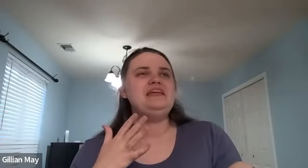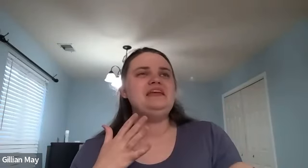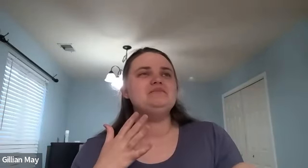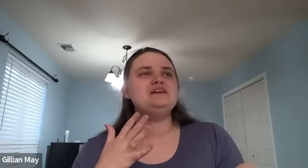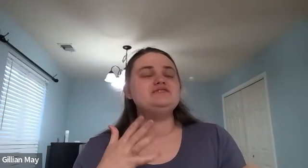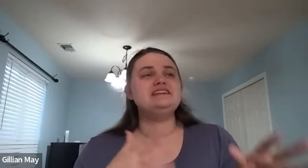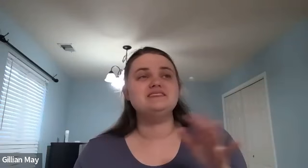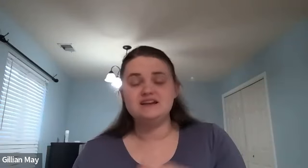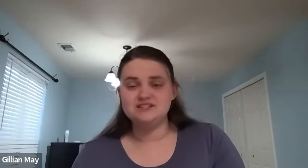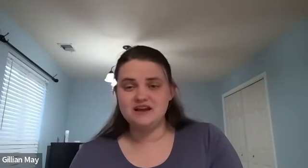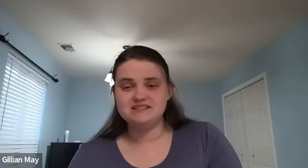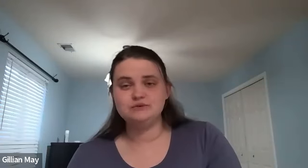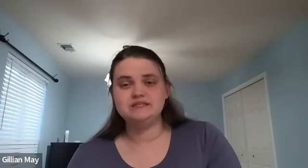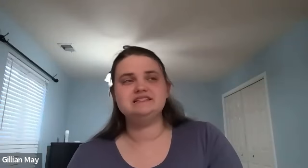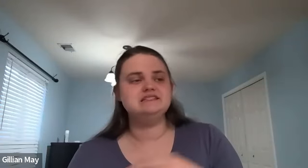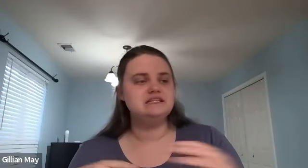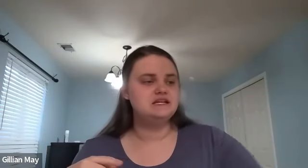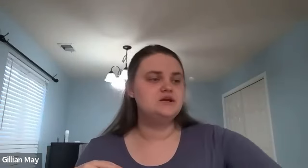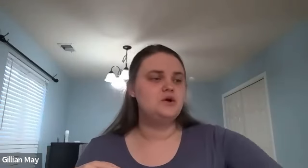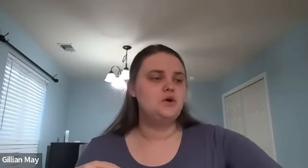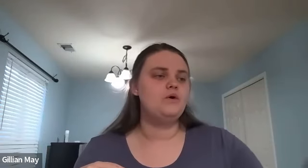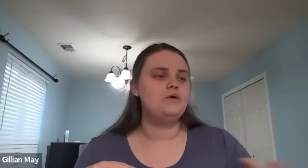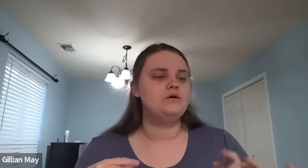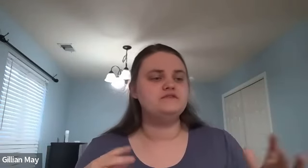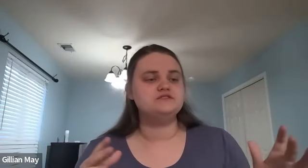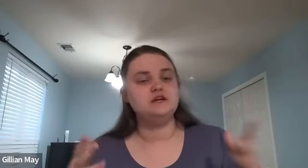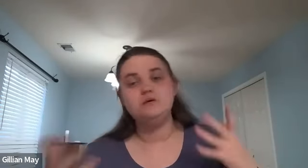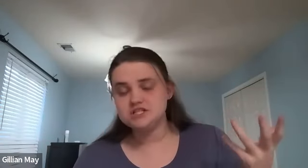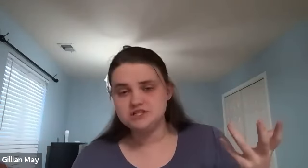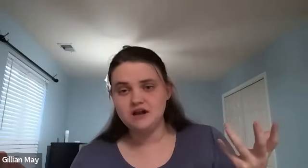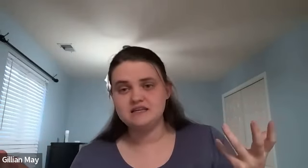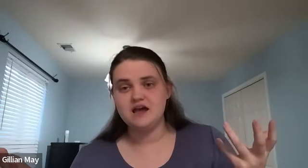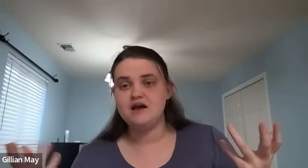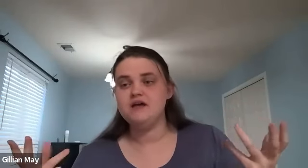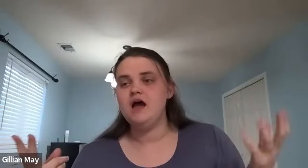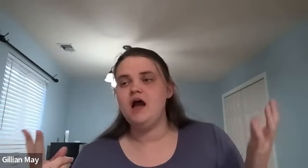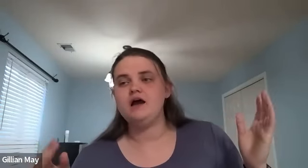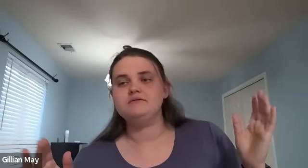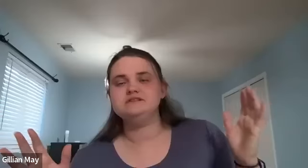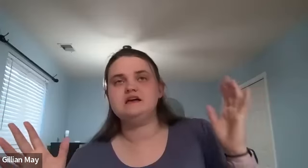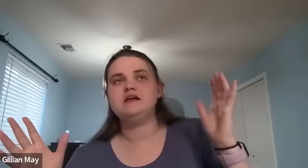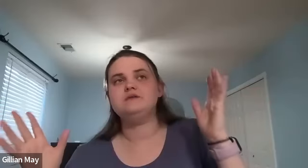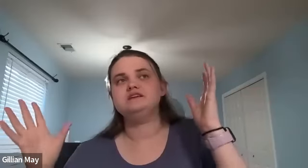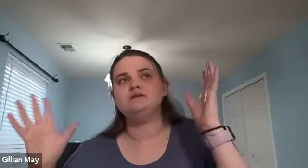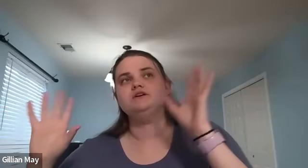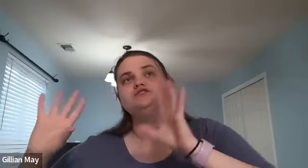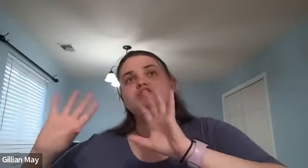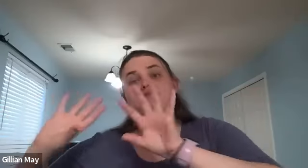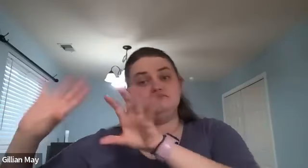But if there's any signs you guys still would like to see, or if there's any questions you guys have, I was thinking we could start